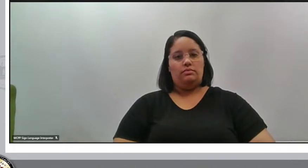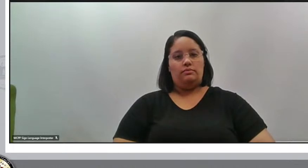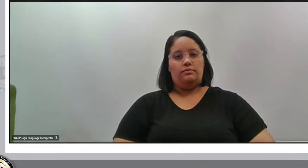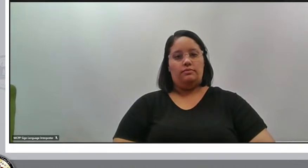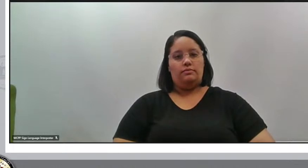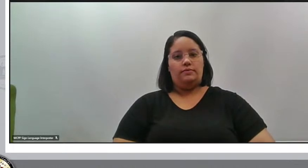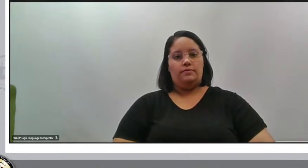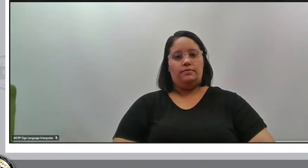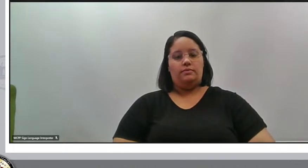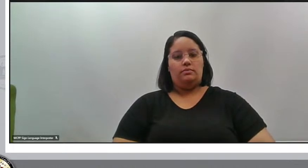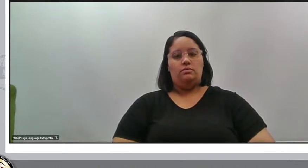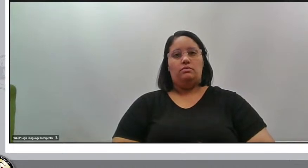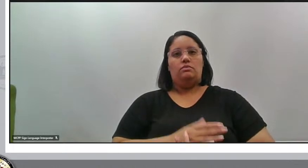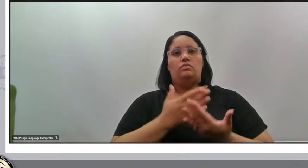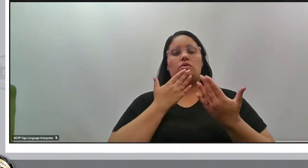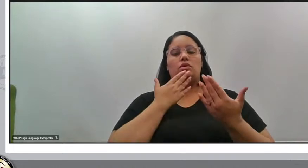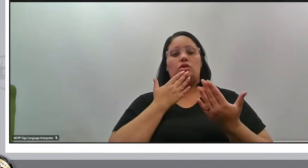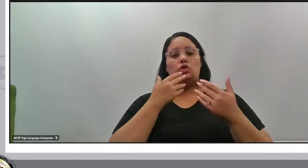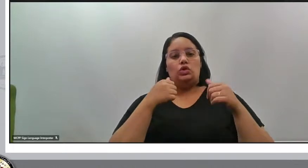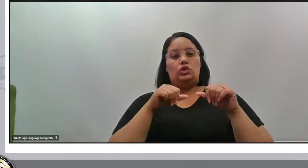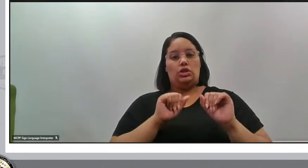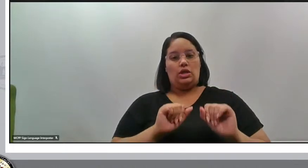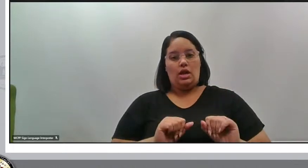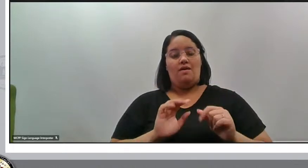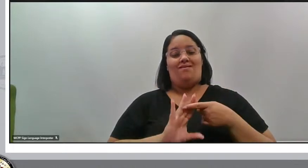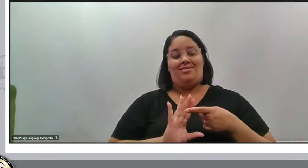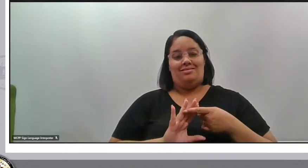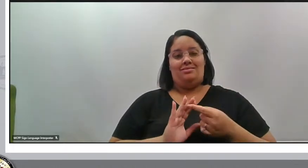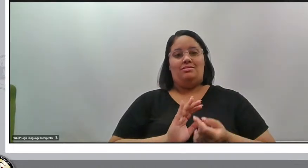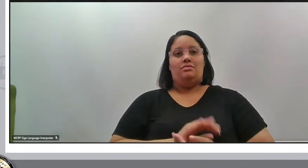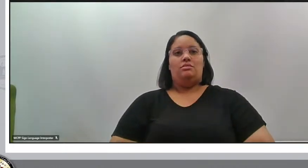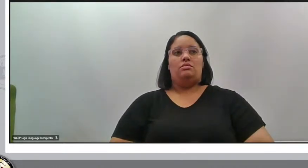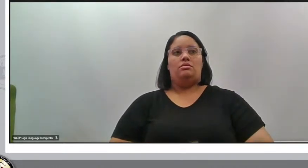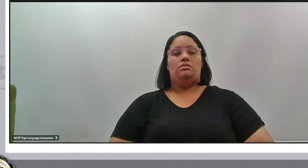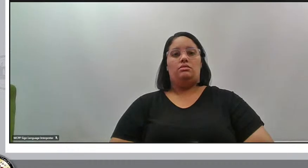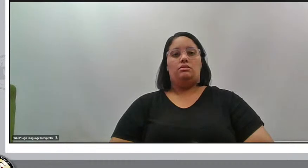Thank you. Thank you, Chairperson. I first want to